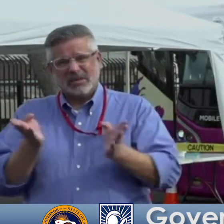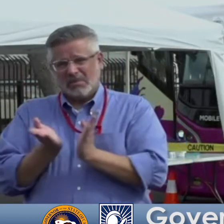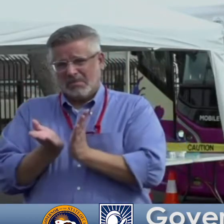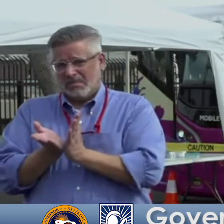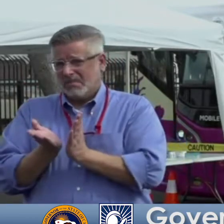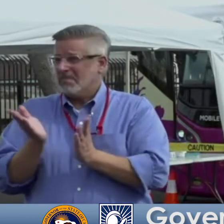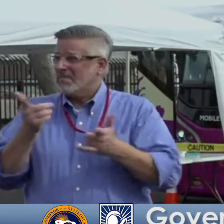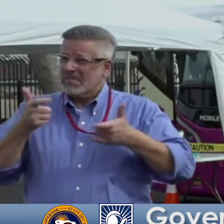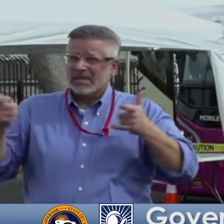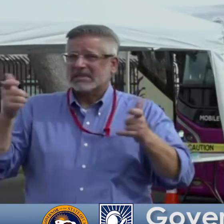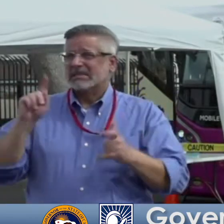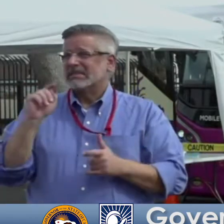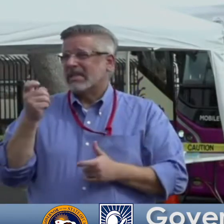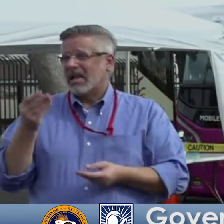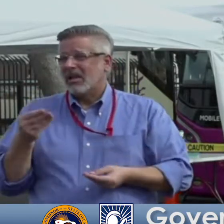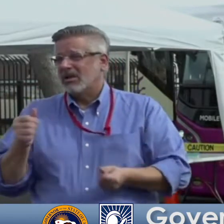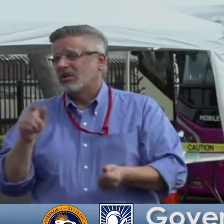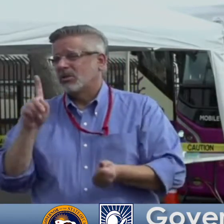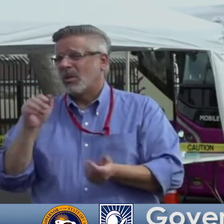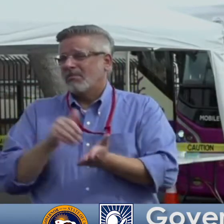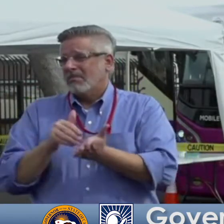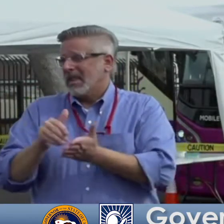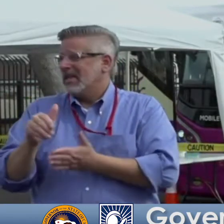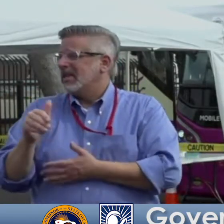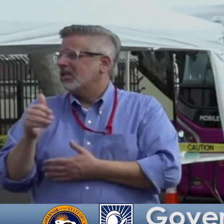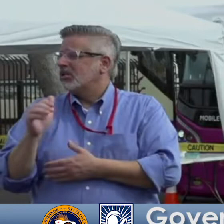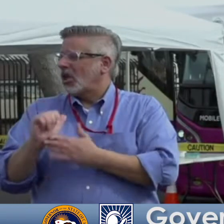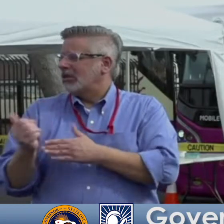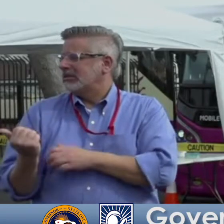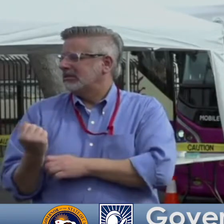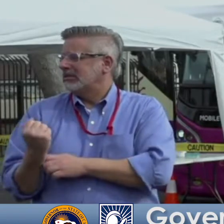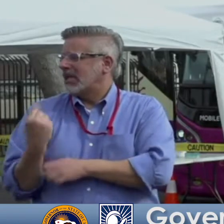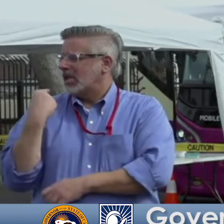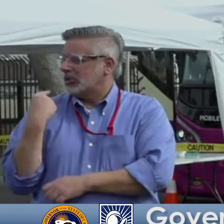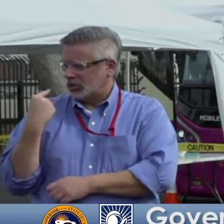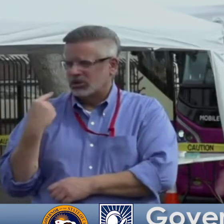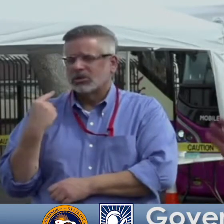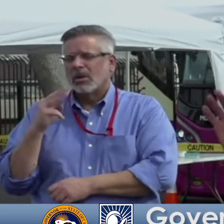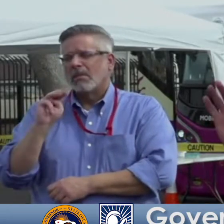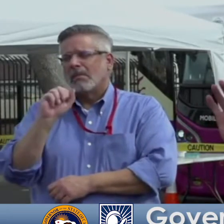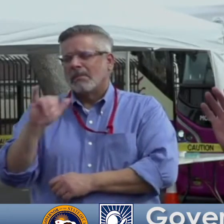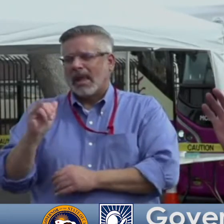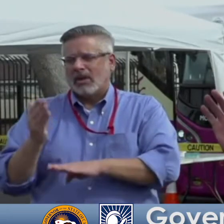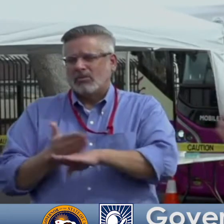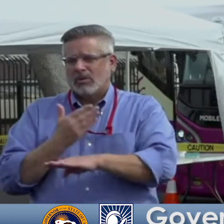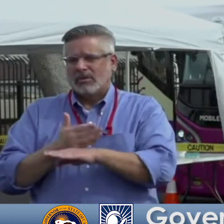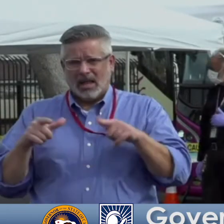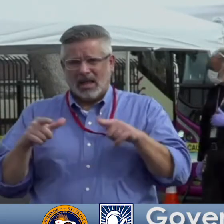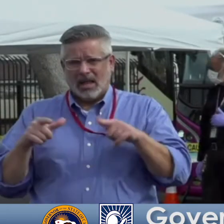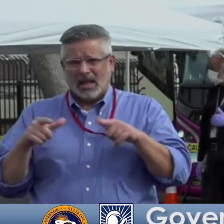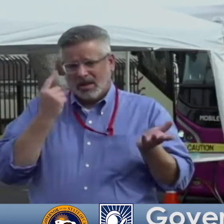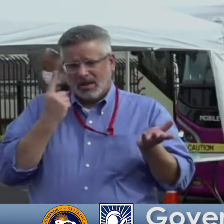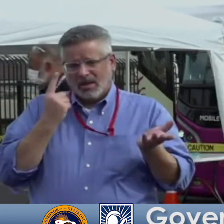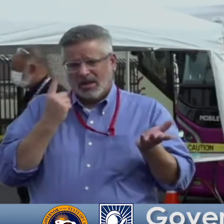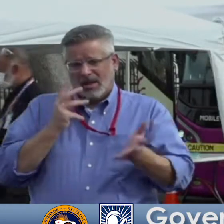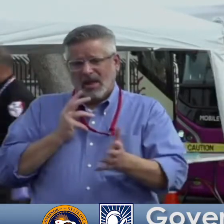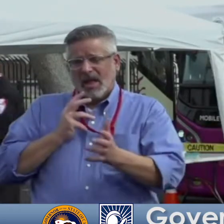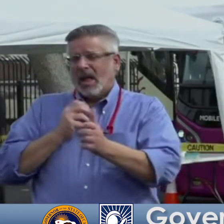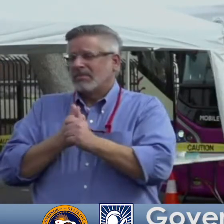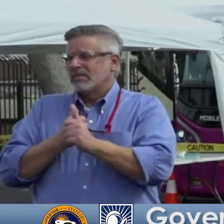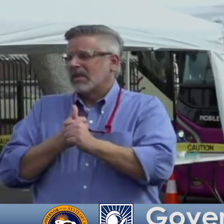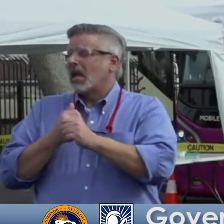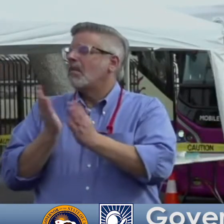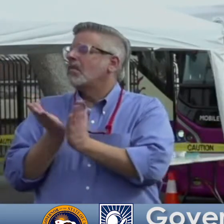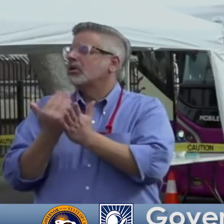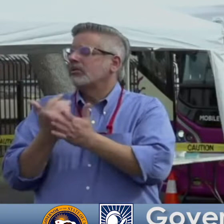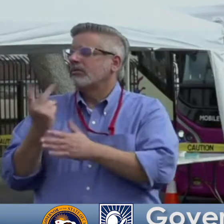tax rebate in American history, $12 billion last year. And we expect in the May revise language, when I update the budget in a few